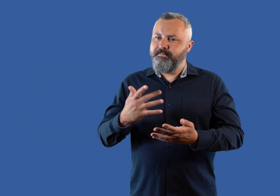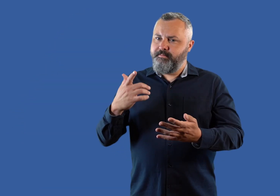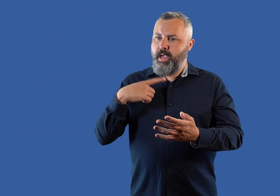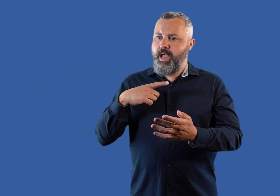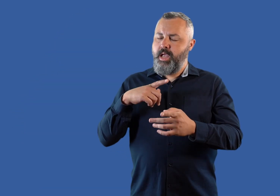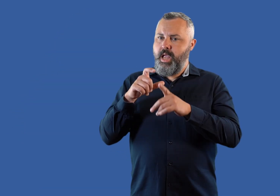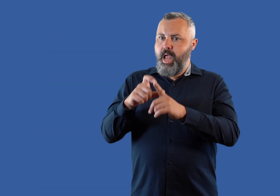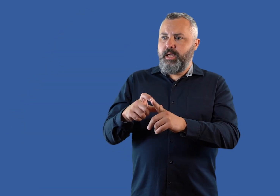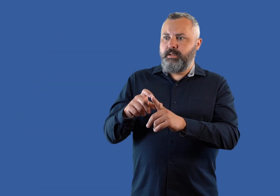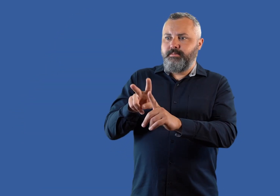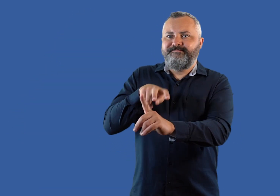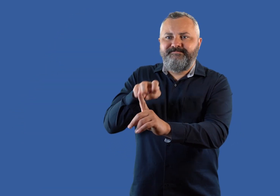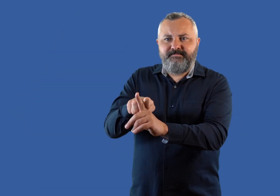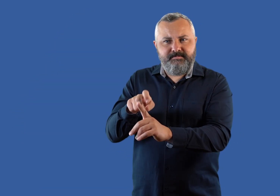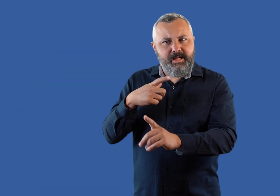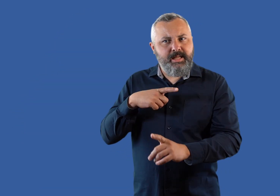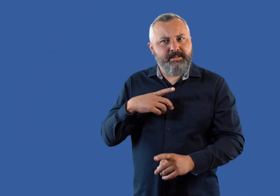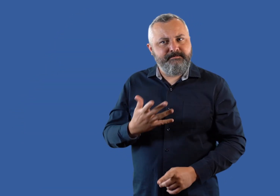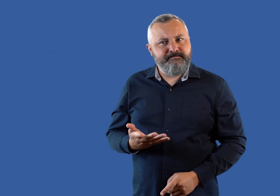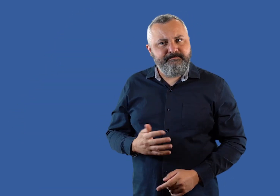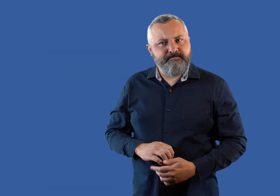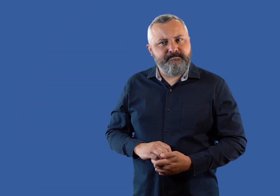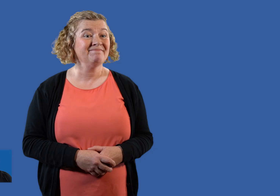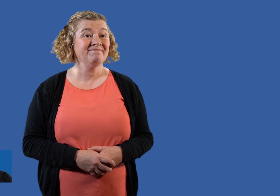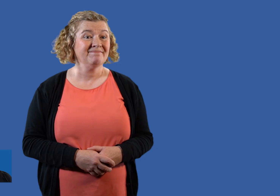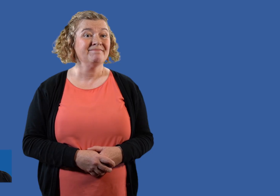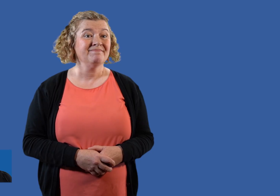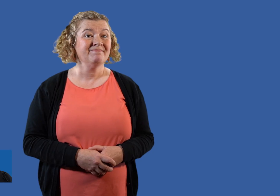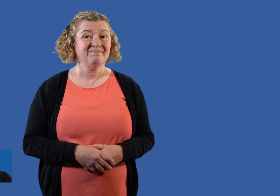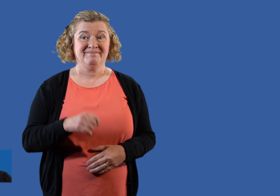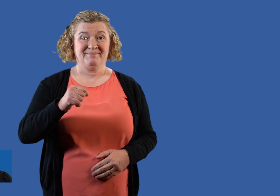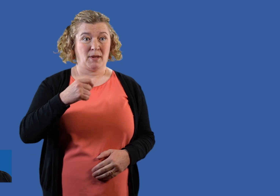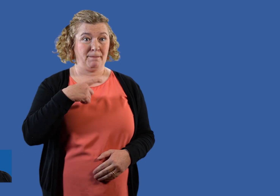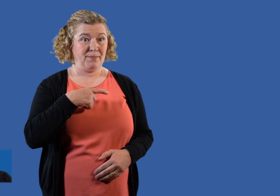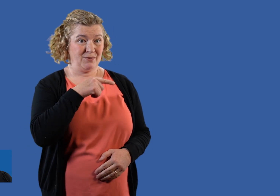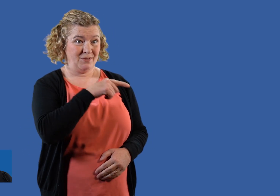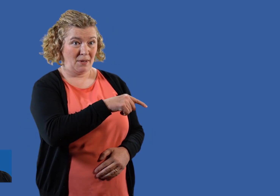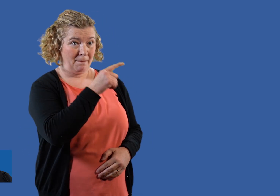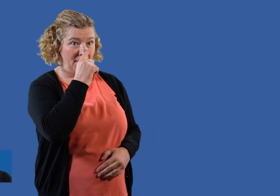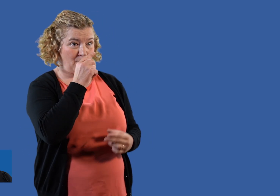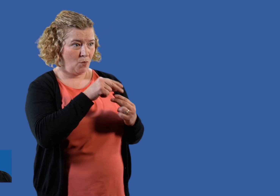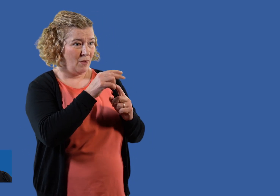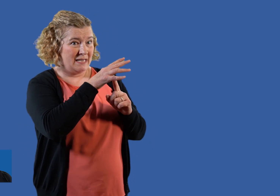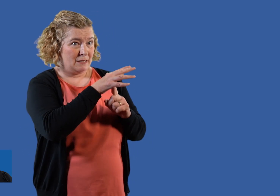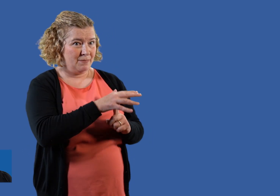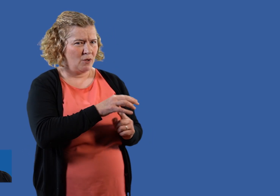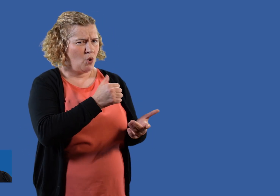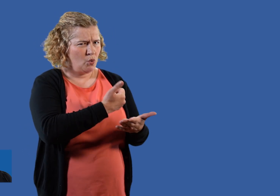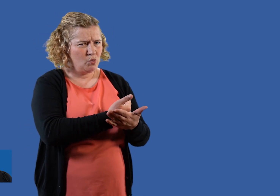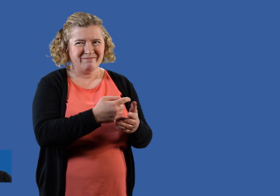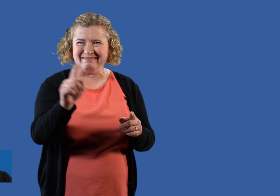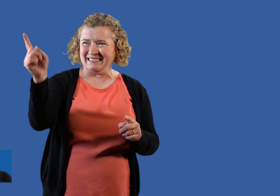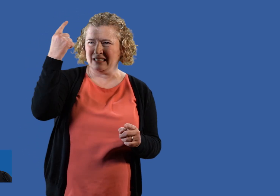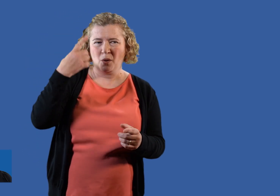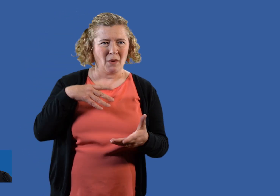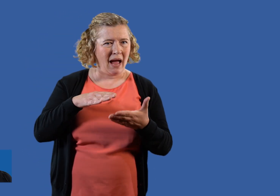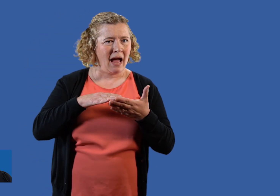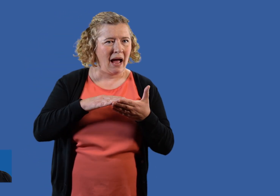So, why is this so difficult to diagnose? Well, because most people with symptoms of depression are much more likely to seek